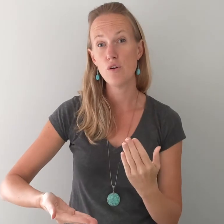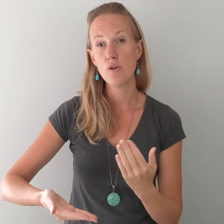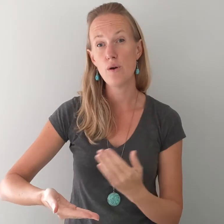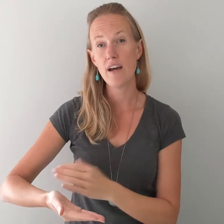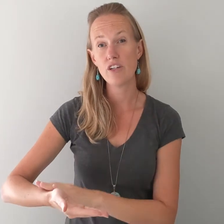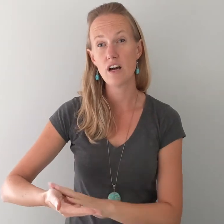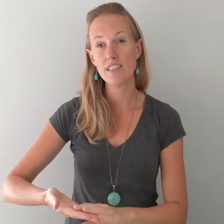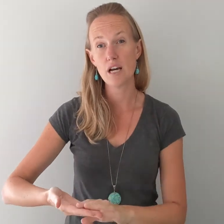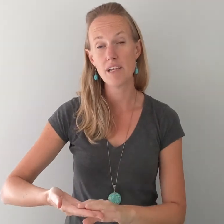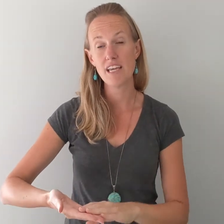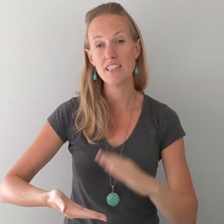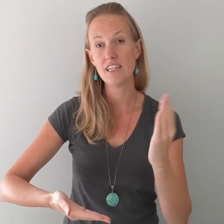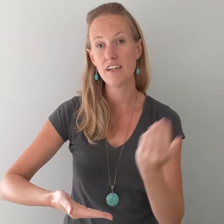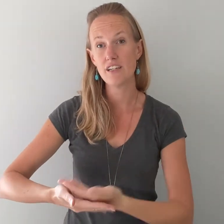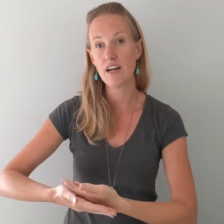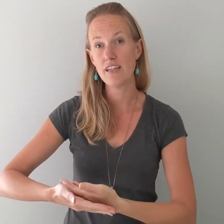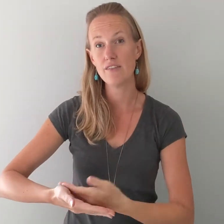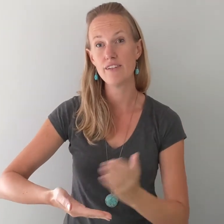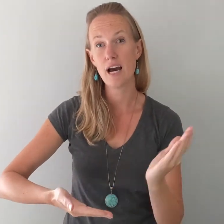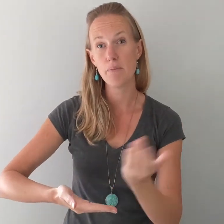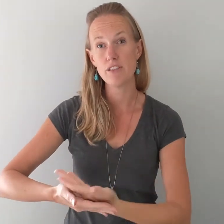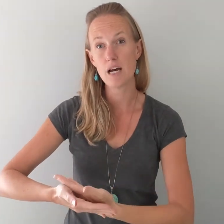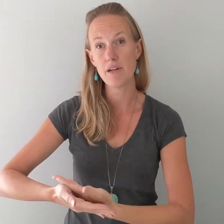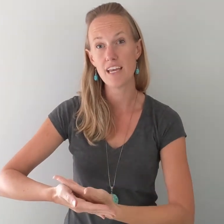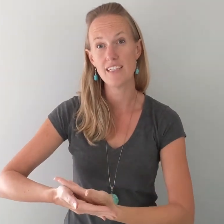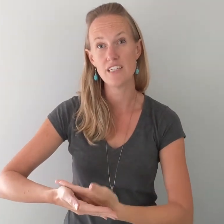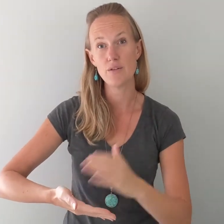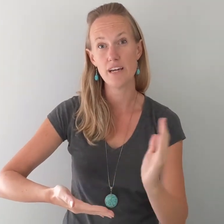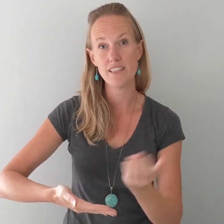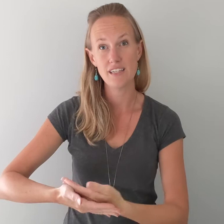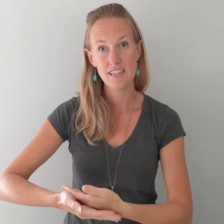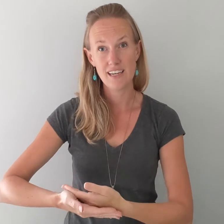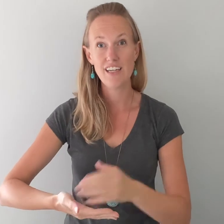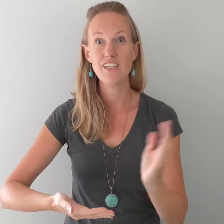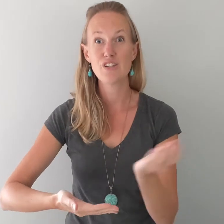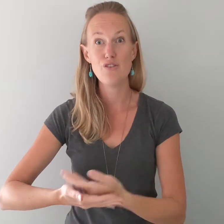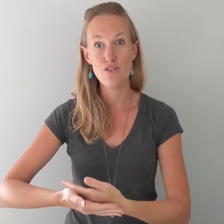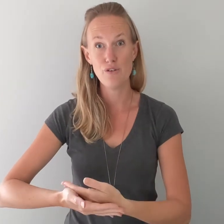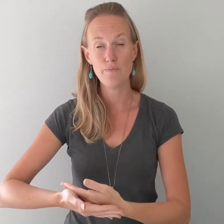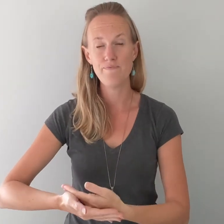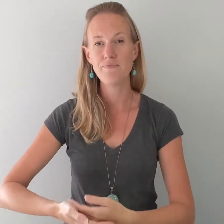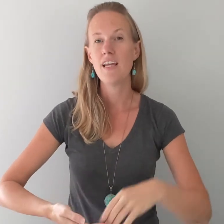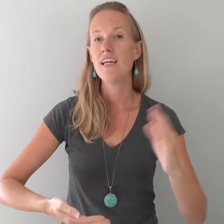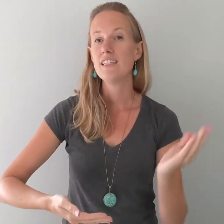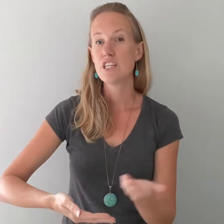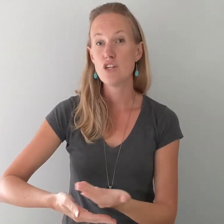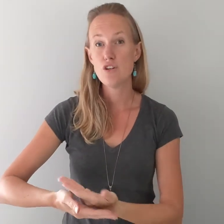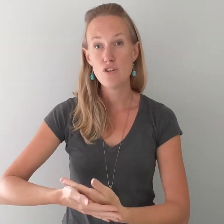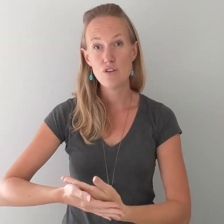you have your non-dominant hand here and you kind of cup your dominant hand into it, okay? It's a new. It's a new,